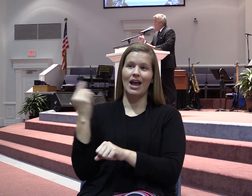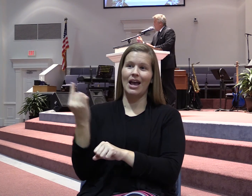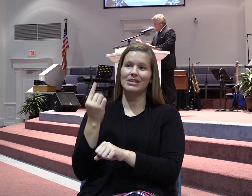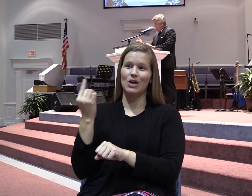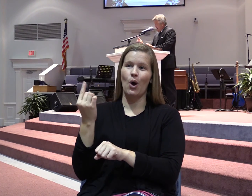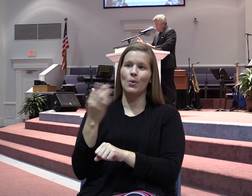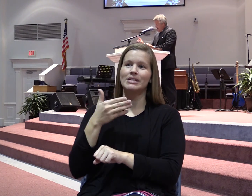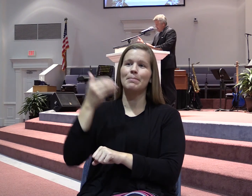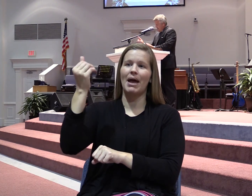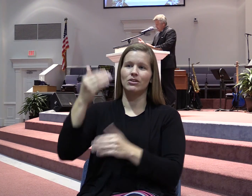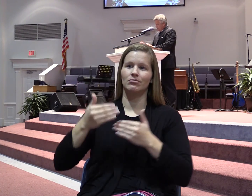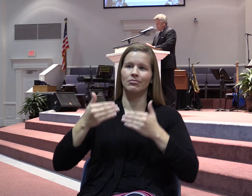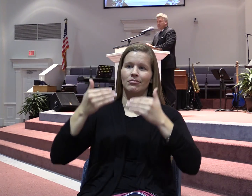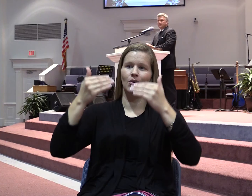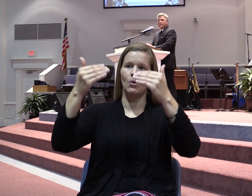greater than the first.